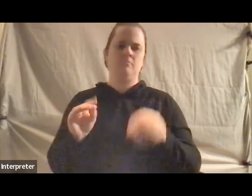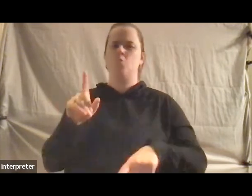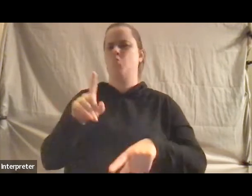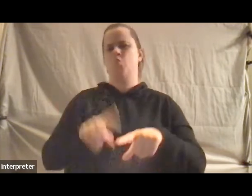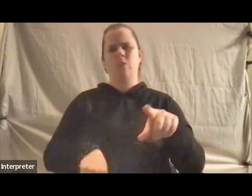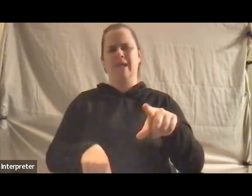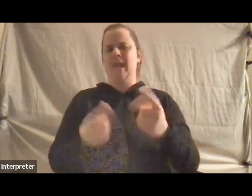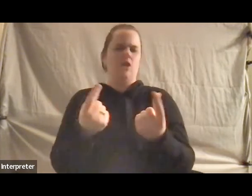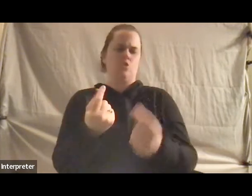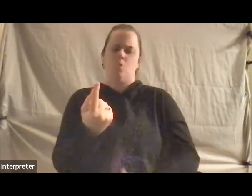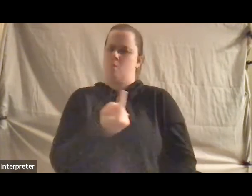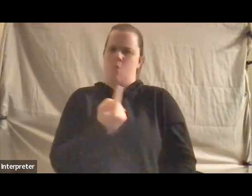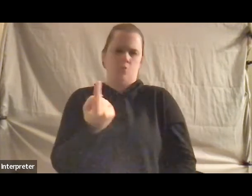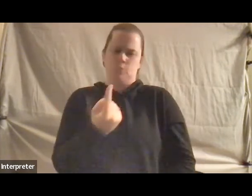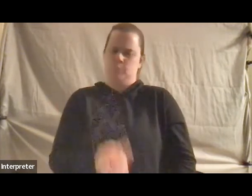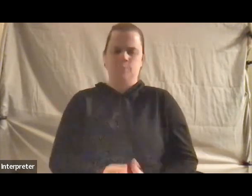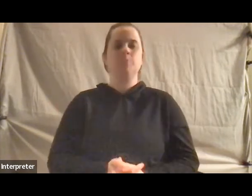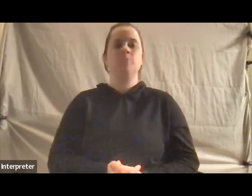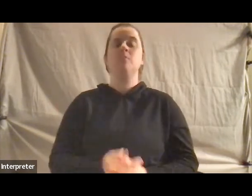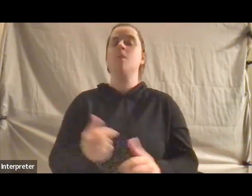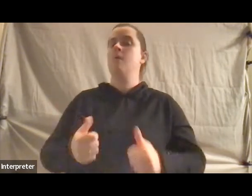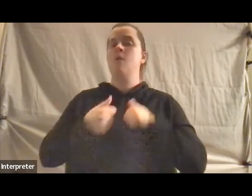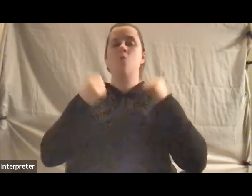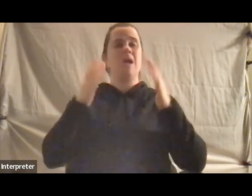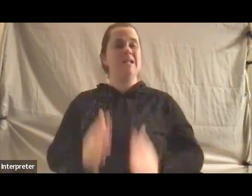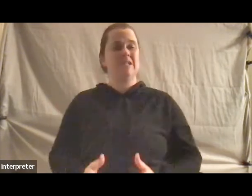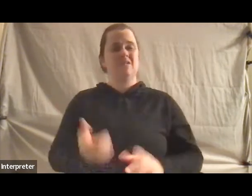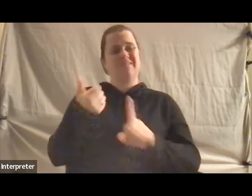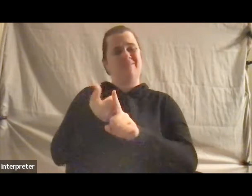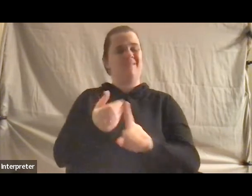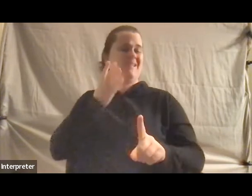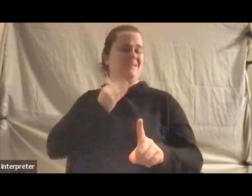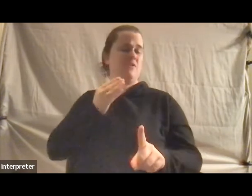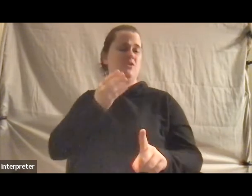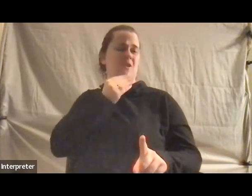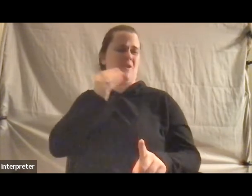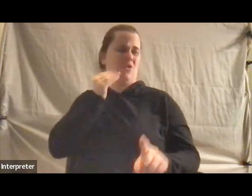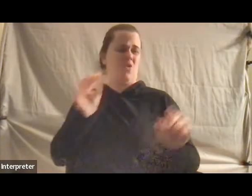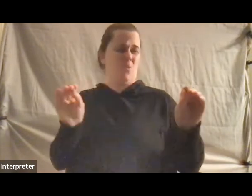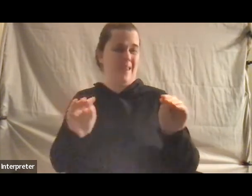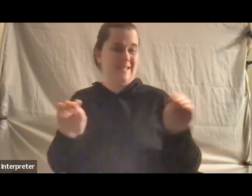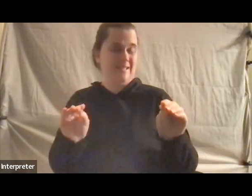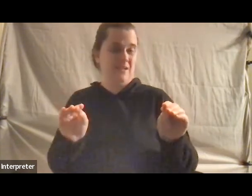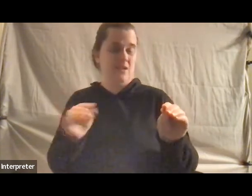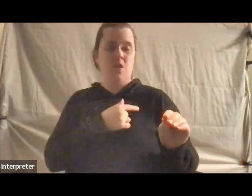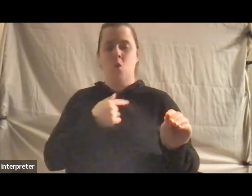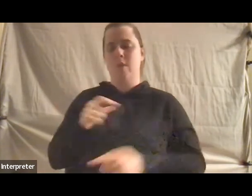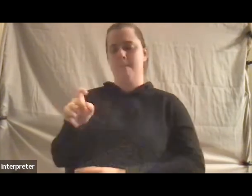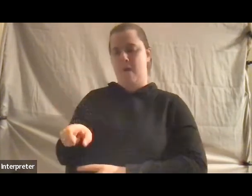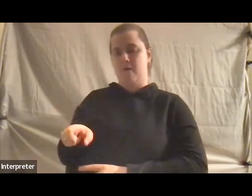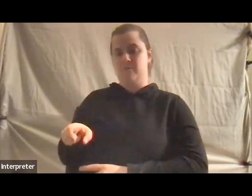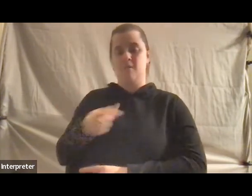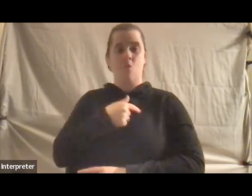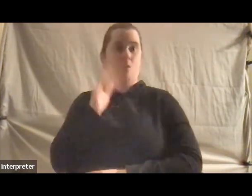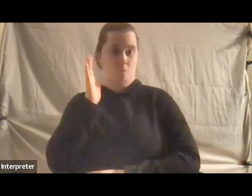issue alone. For our residents experiencing homelessness, we must, we will,